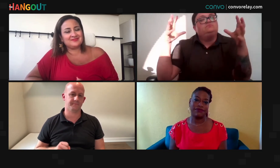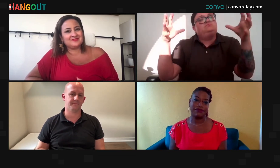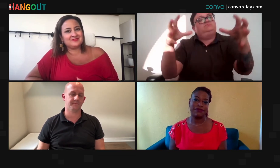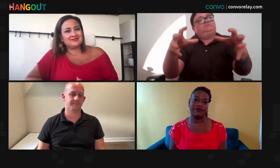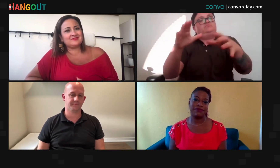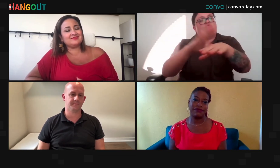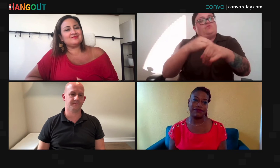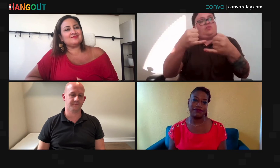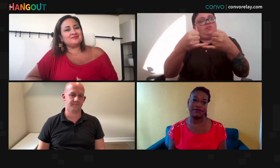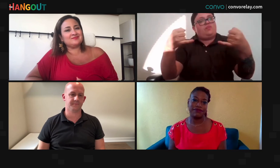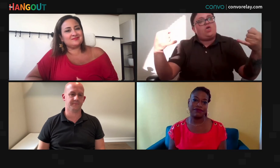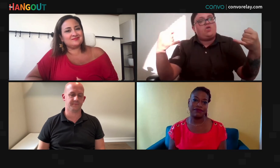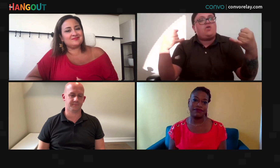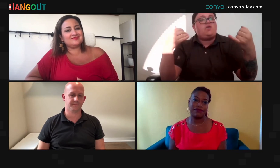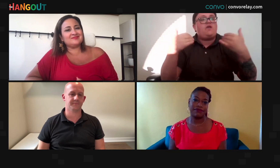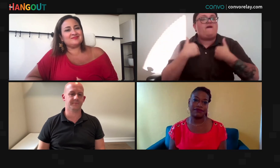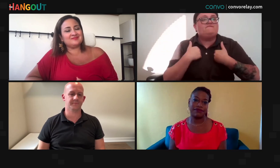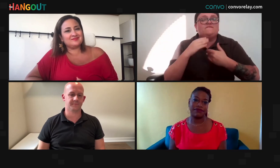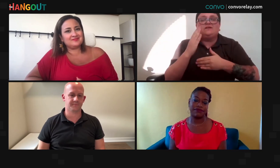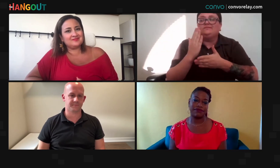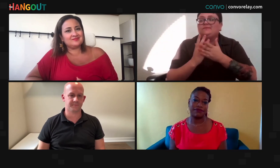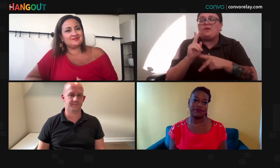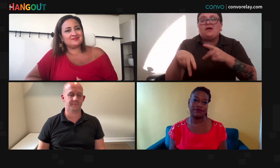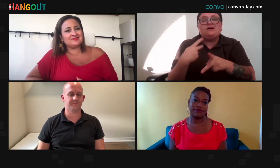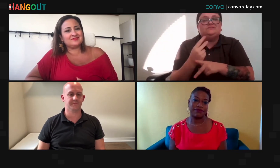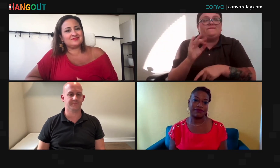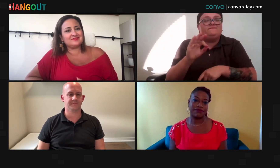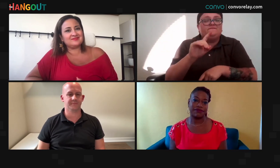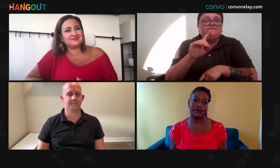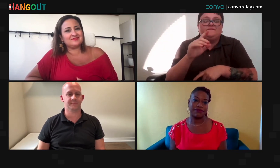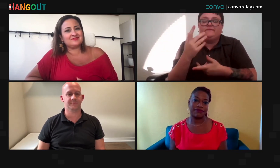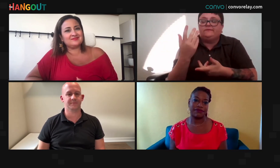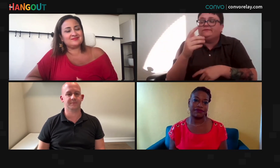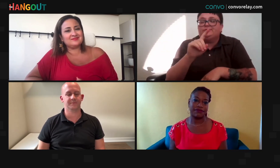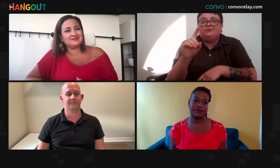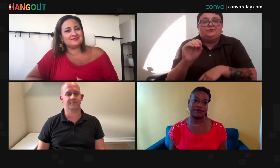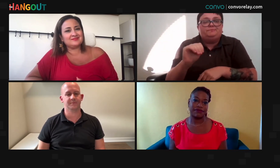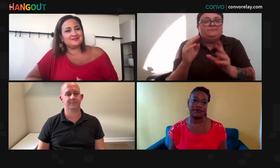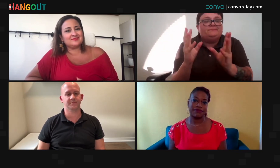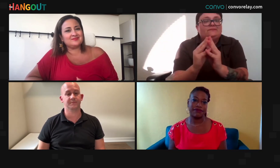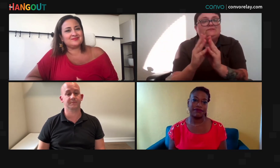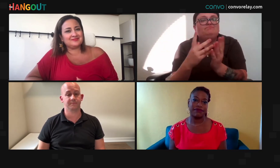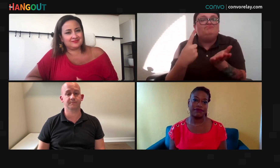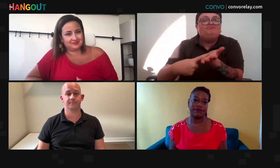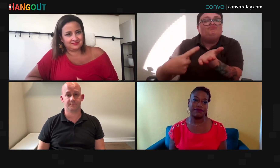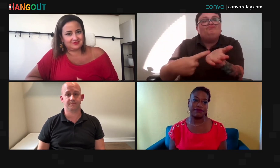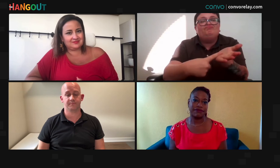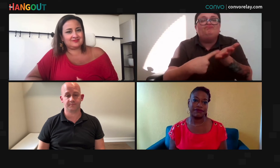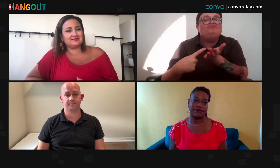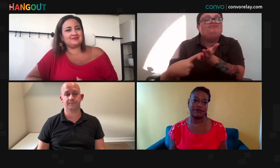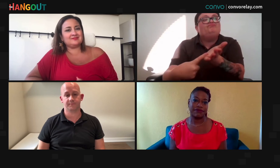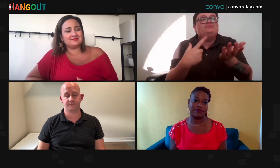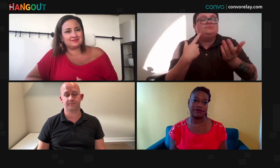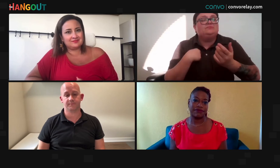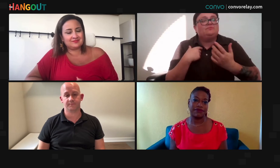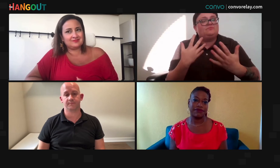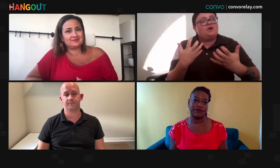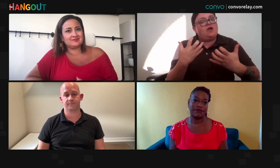to me to use ASL in therapy and do that online, and to have some kind of Zoom meeting and have those